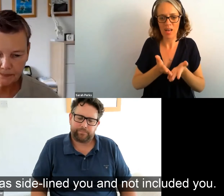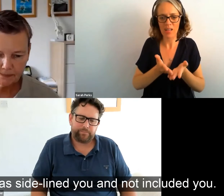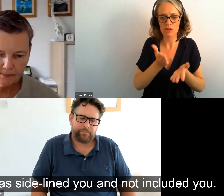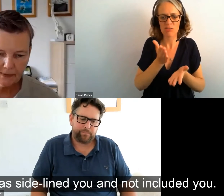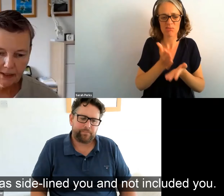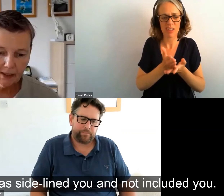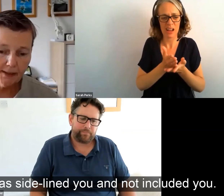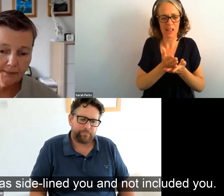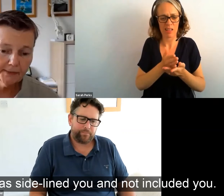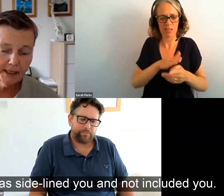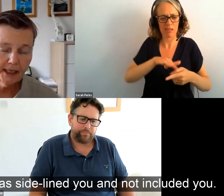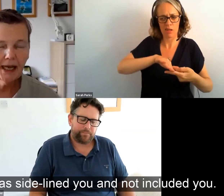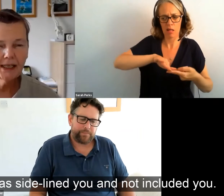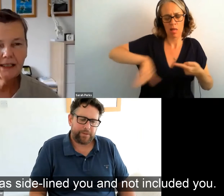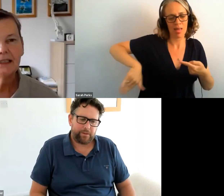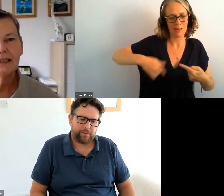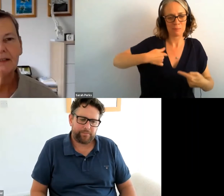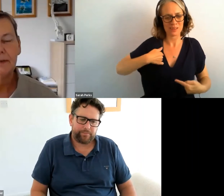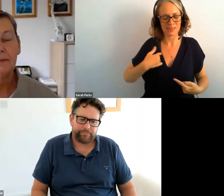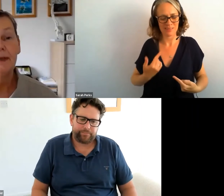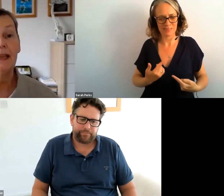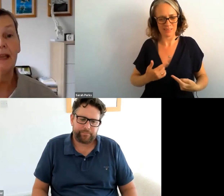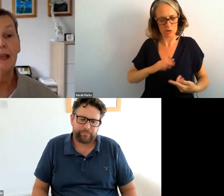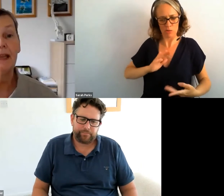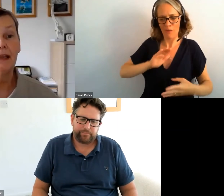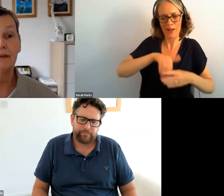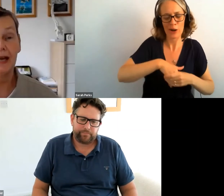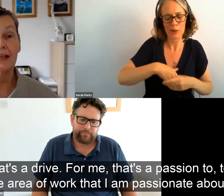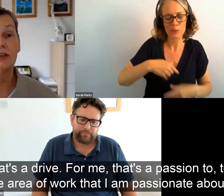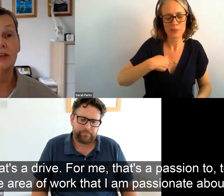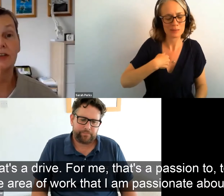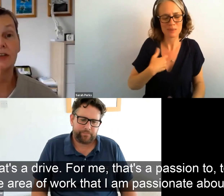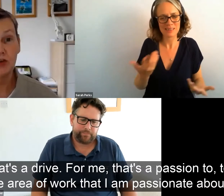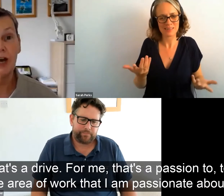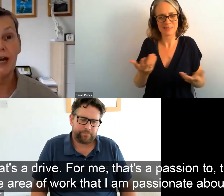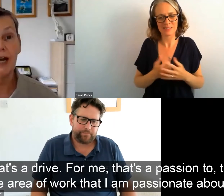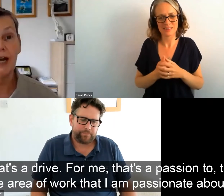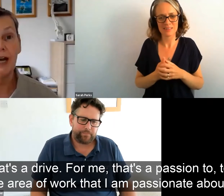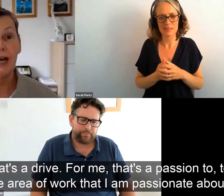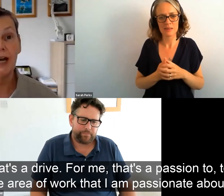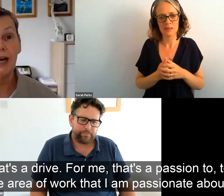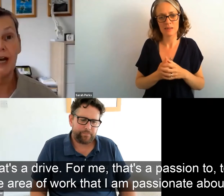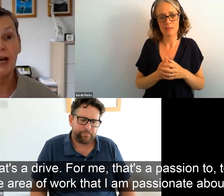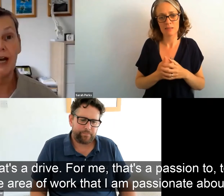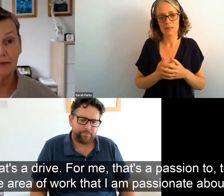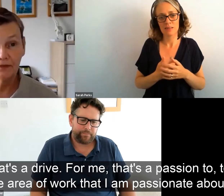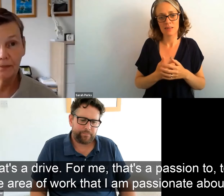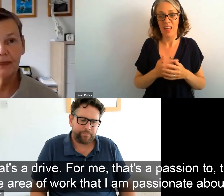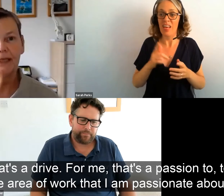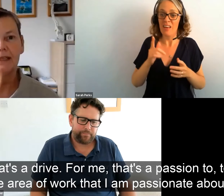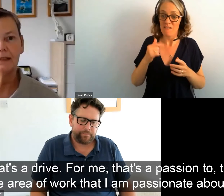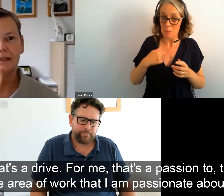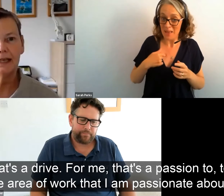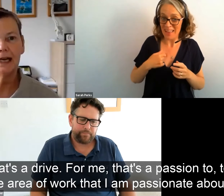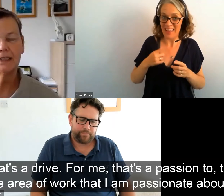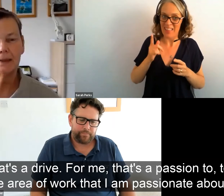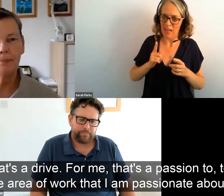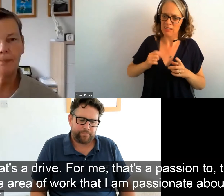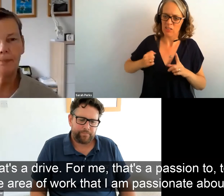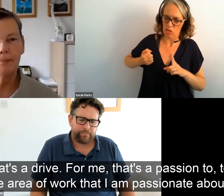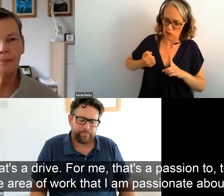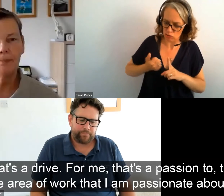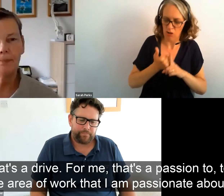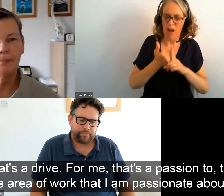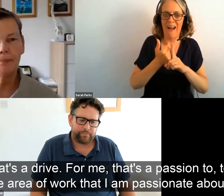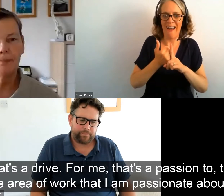sidelined you and not included you. And for me, that's a drive. For me,